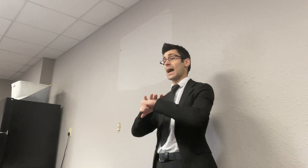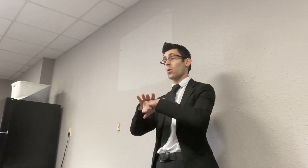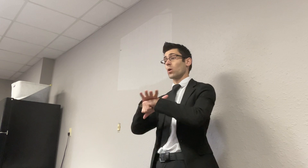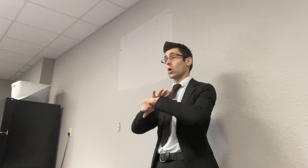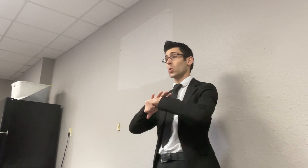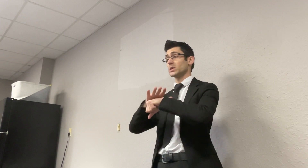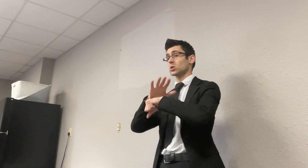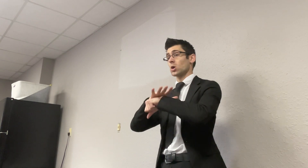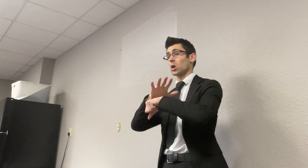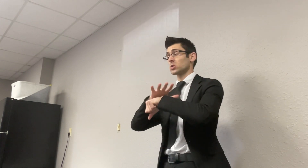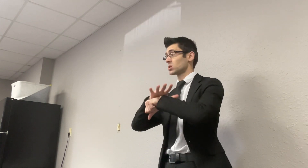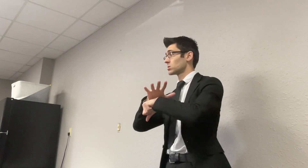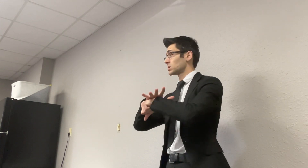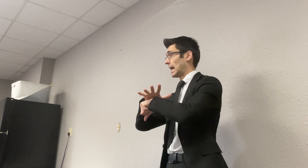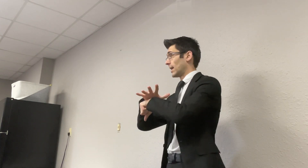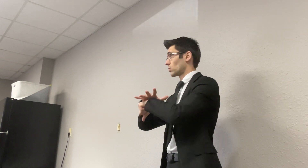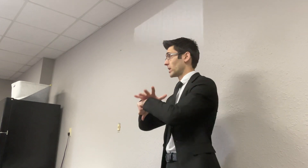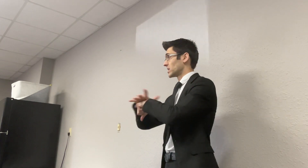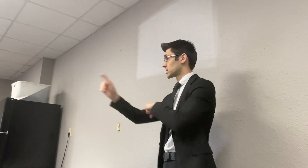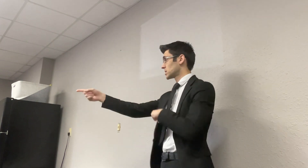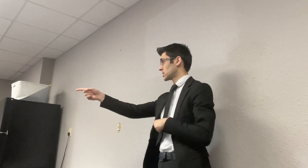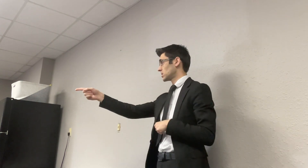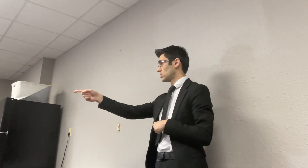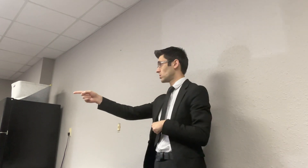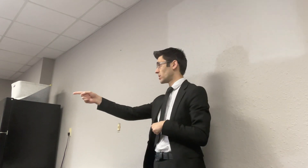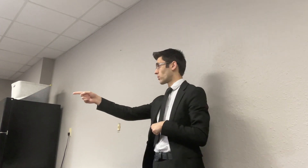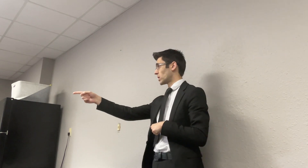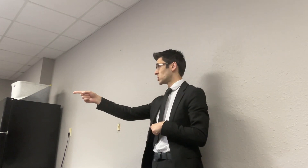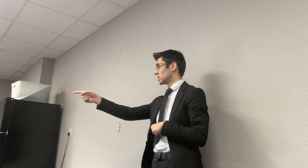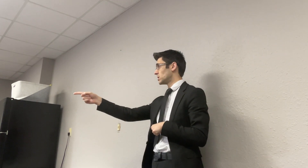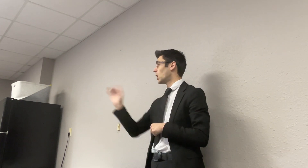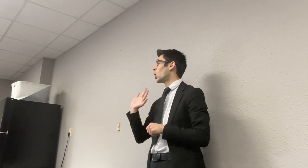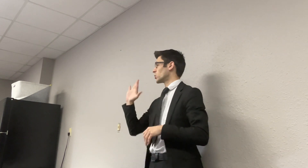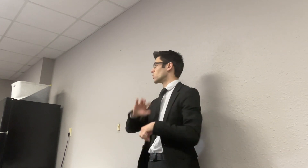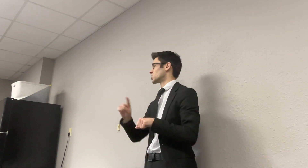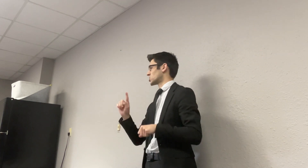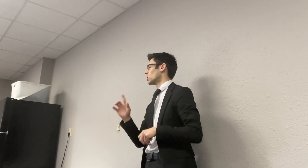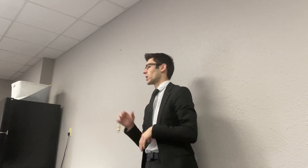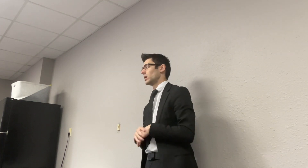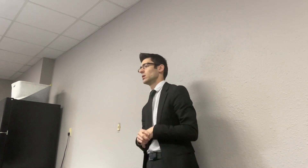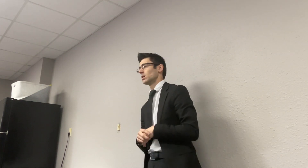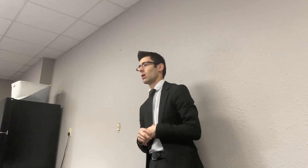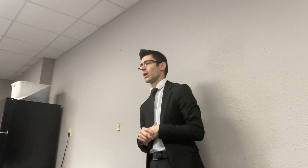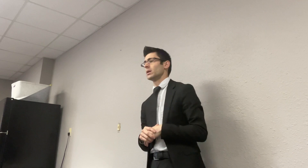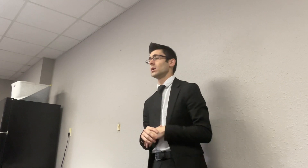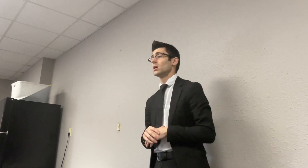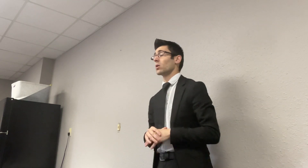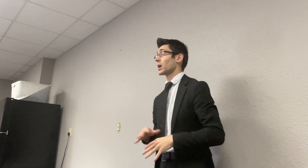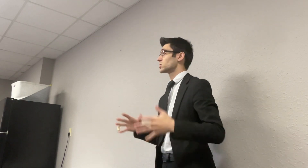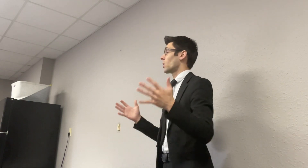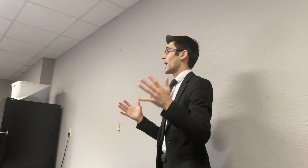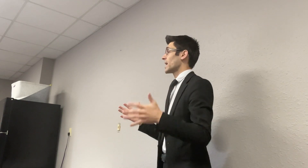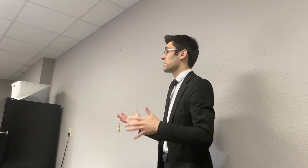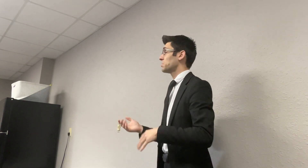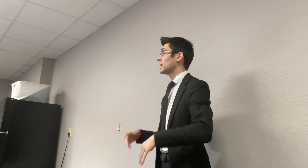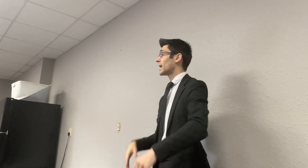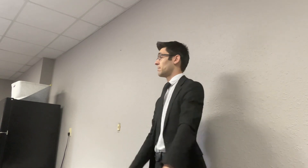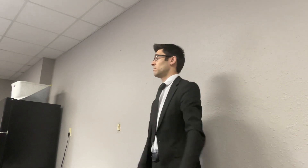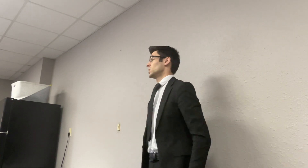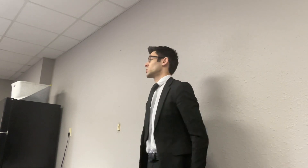hour always starts at the wrist. You have a question? Oh, you were just, okay. All right. Okay, so AM and PM. So